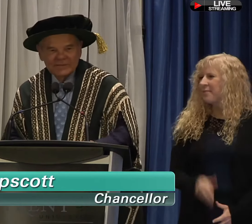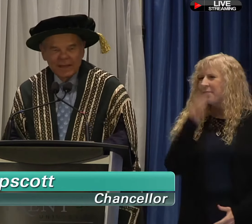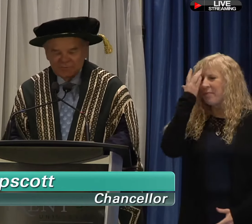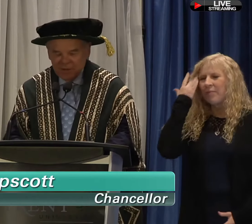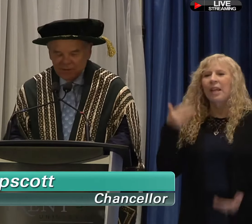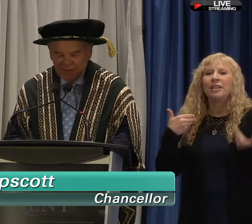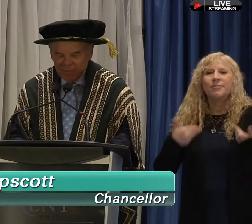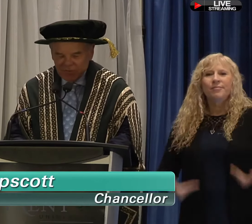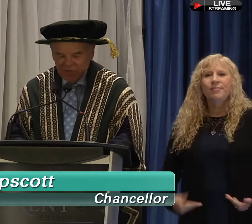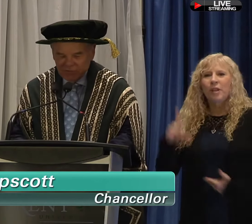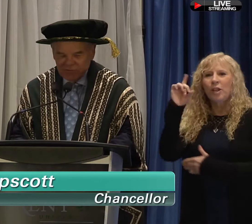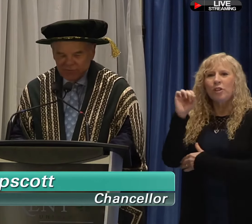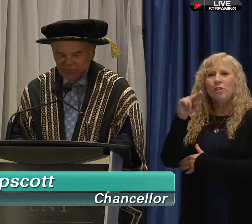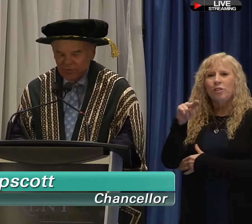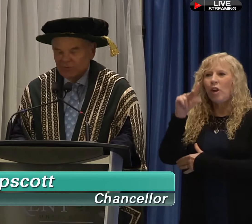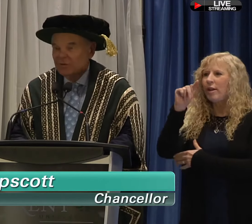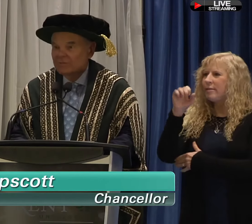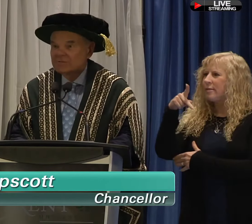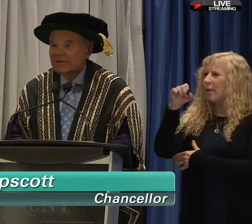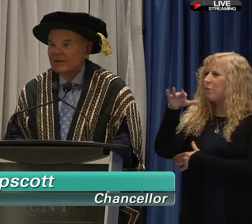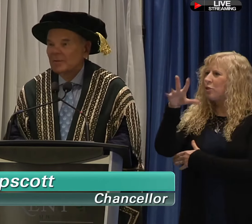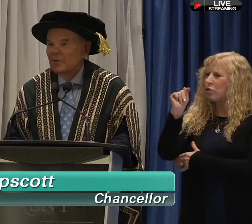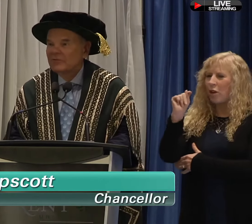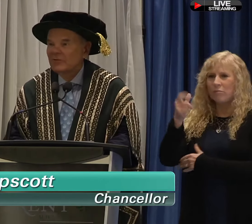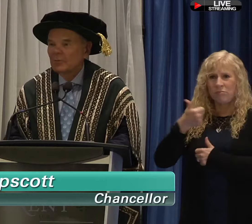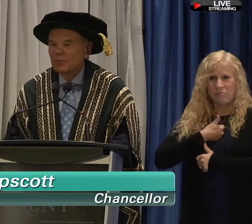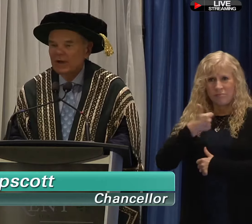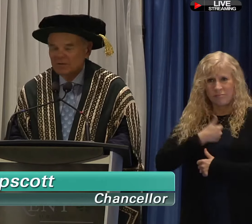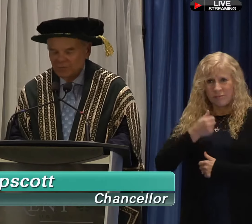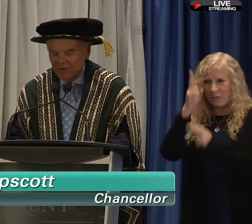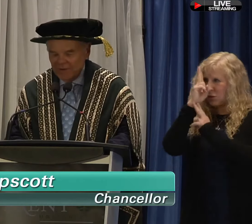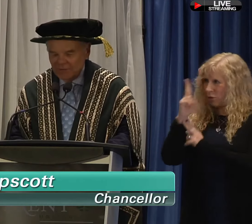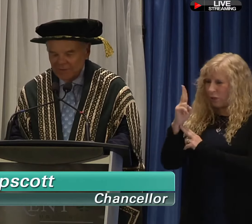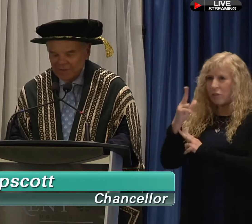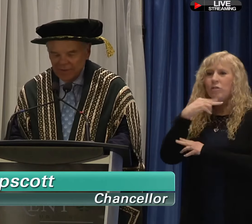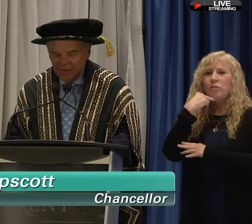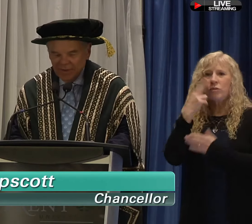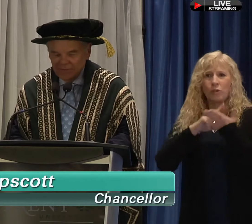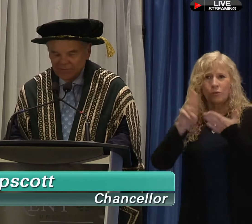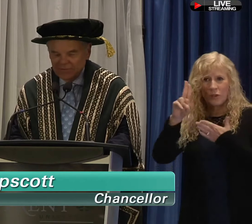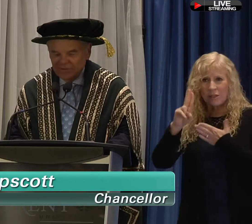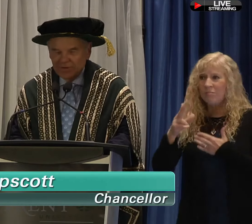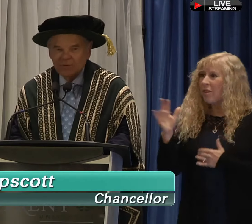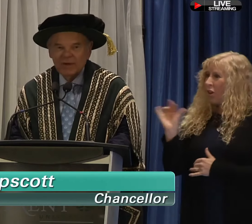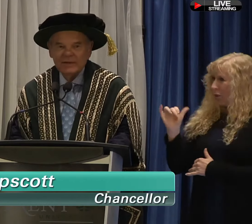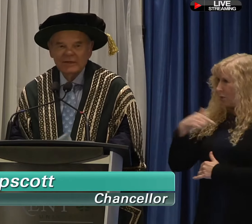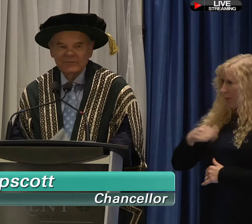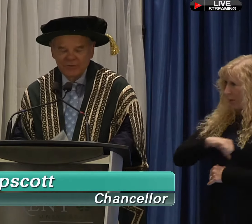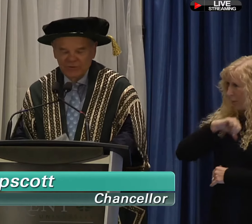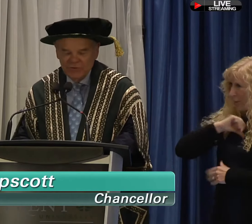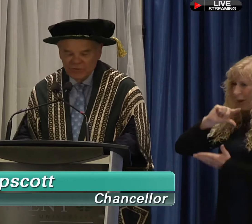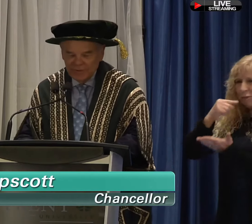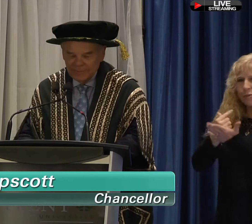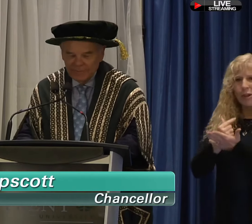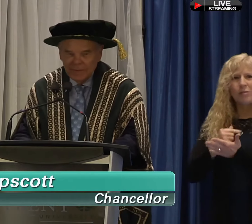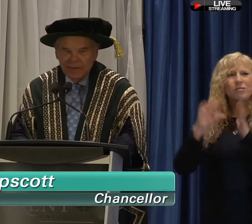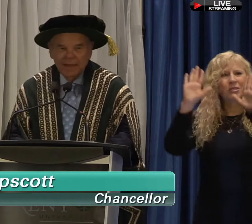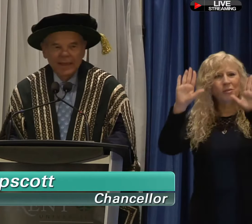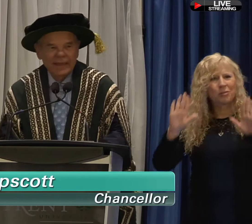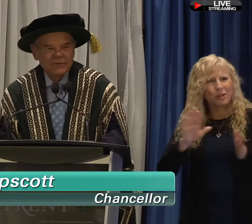I'm Don Tapscott, and I'm the Chancellor of Trent University. I'm also a proud graduate of this great